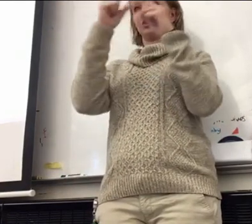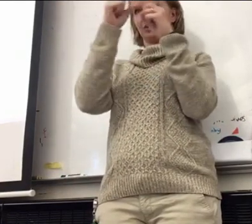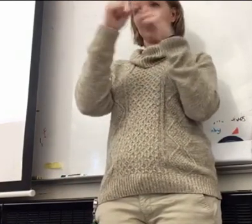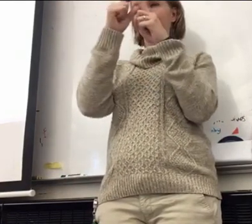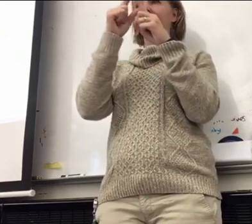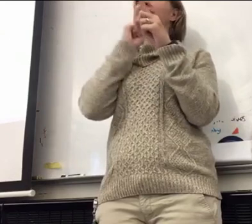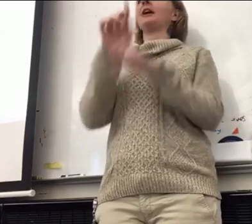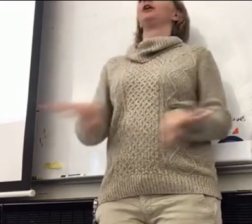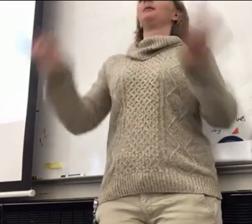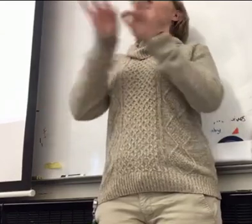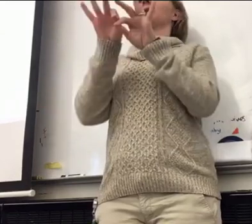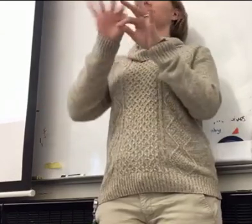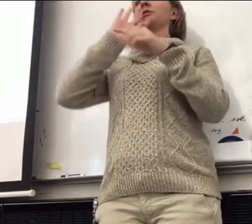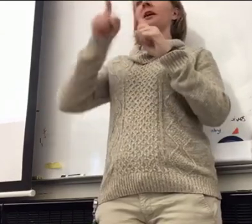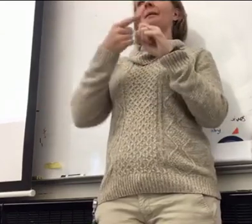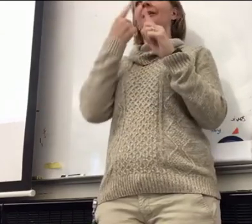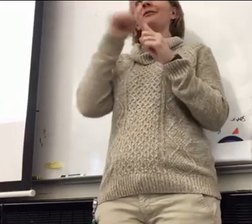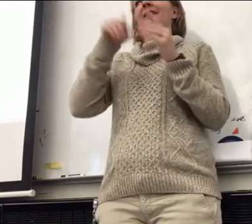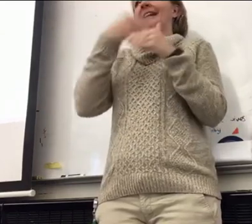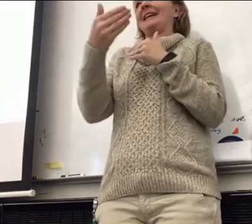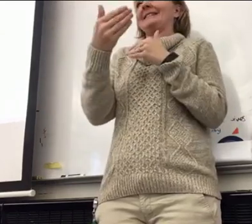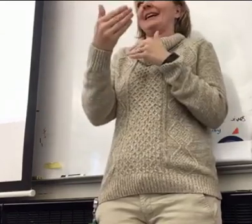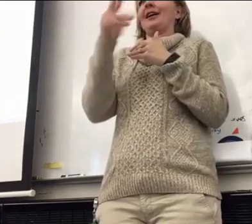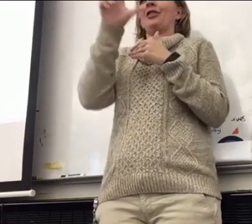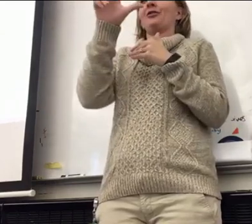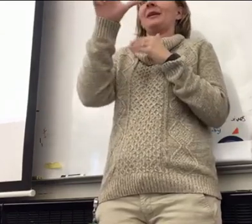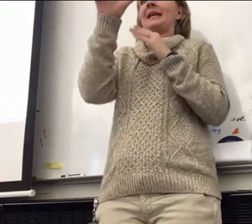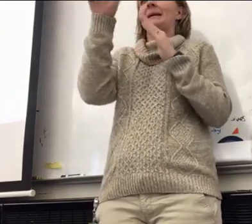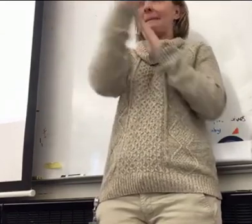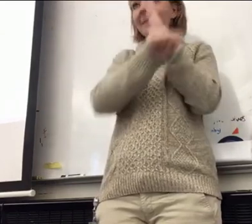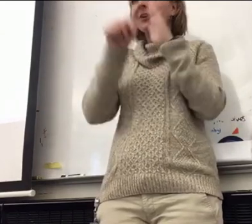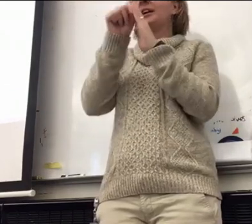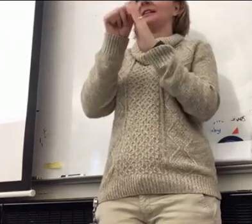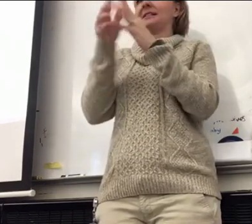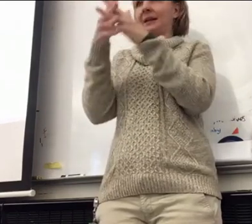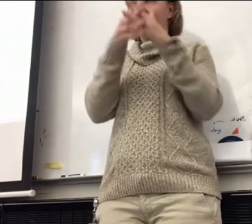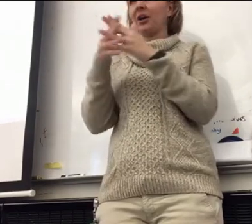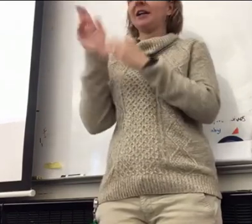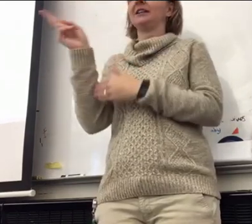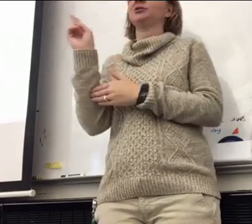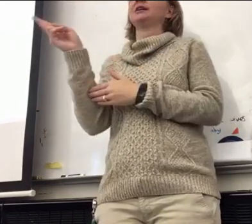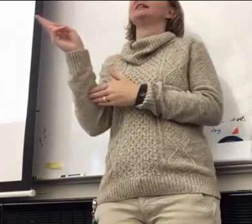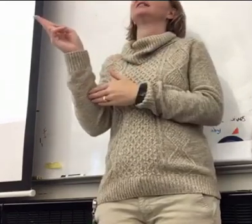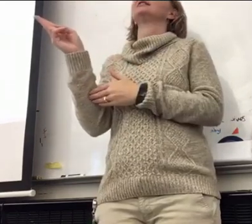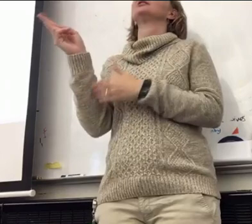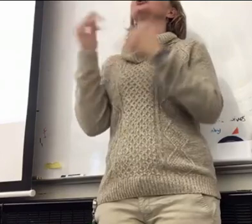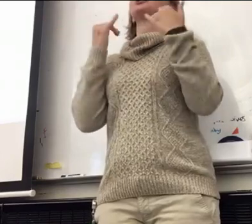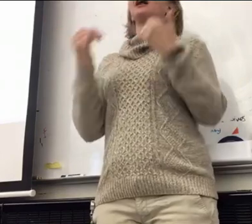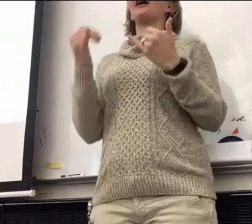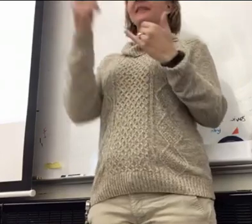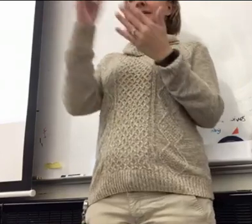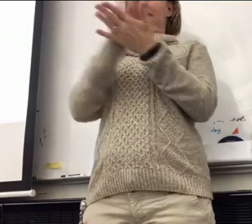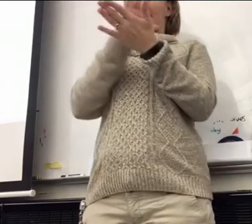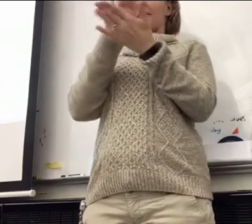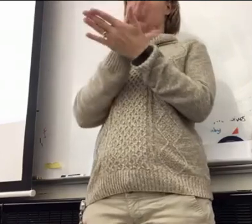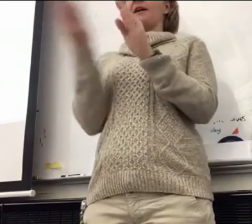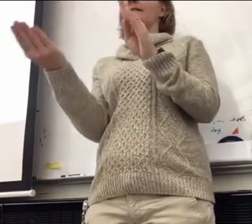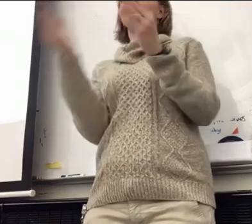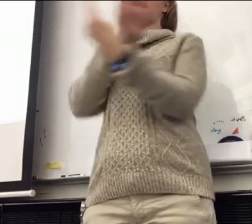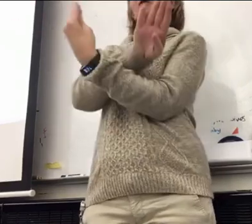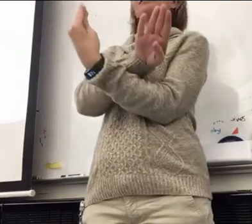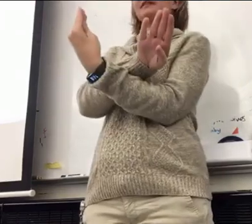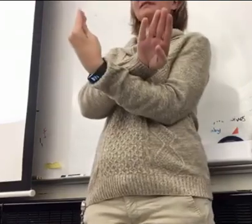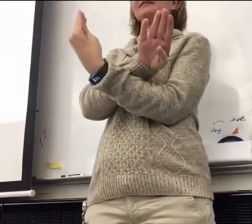going to talk about it for the next 3 periods in American history. What I want you to do is I want you to take this paper, and I want you to flip it